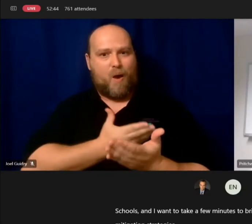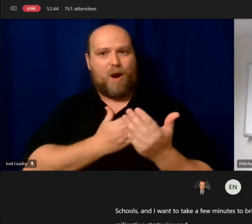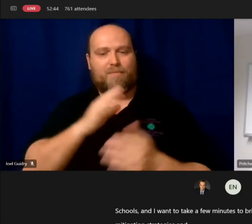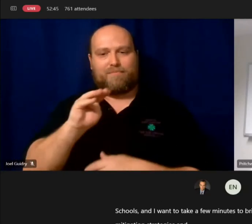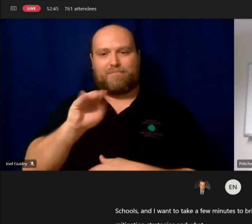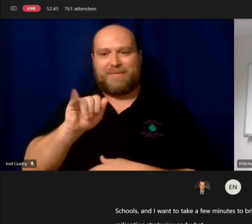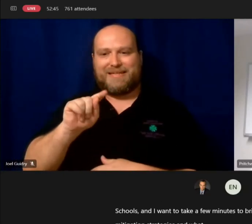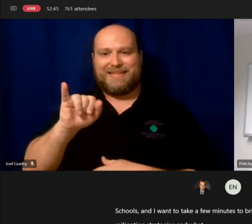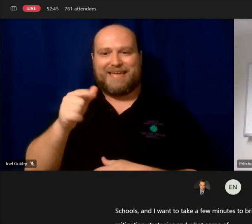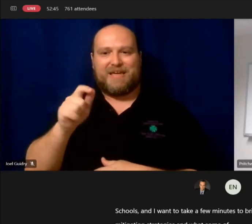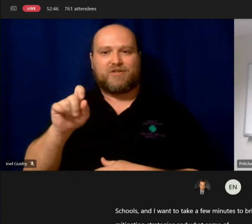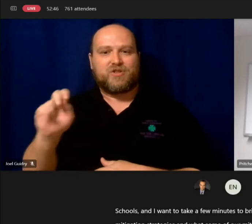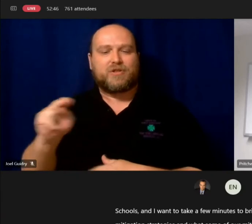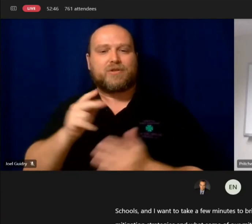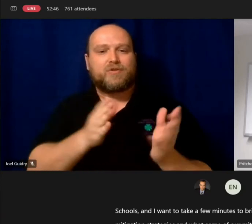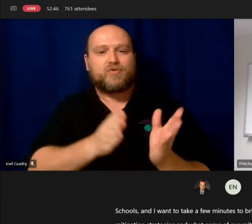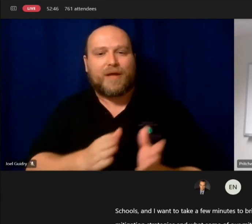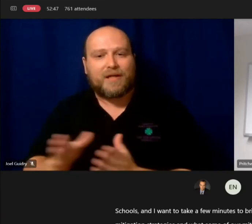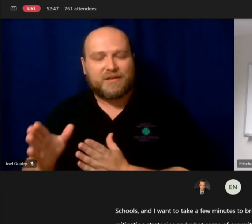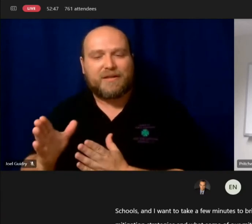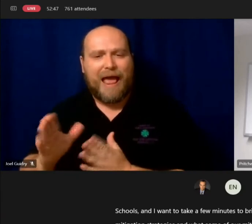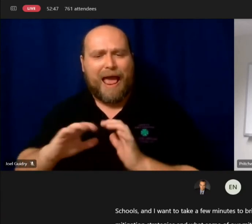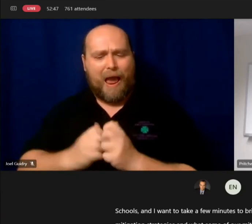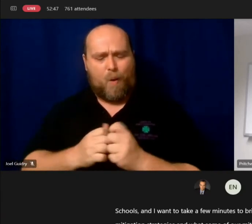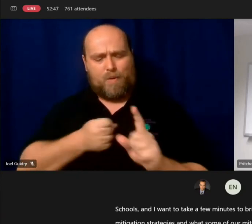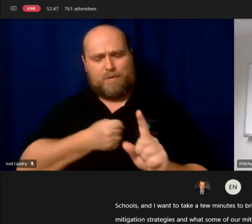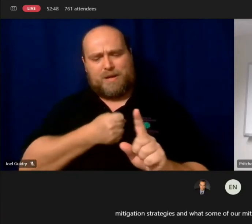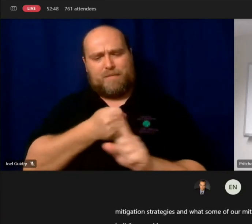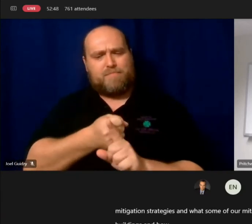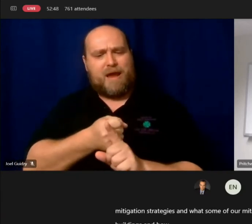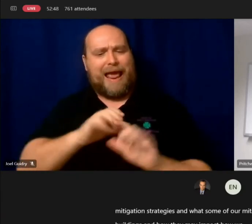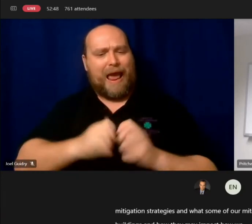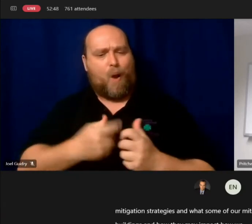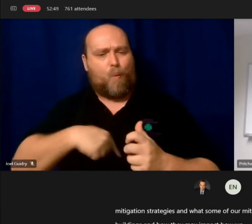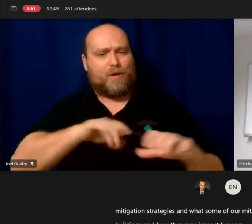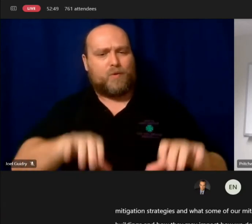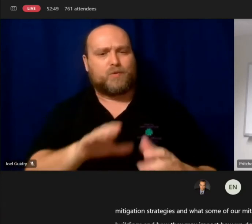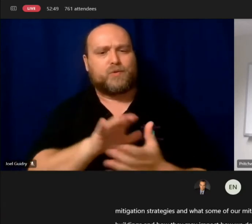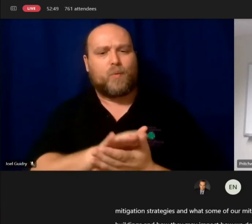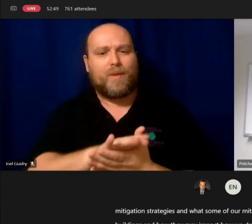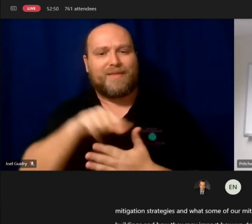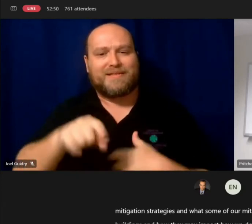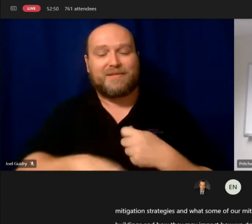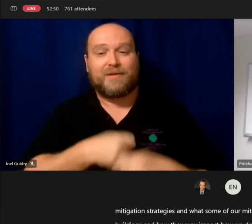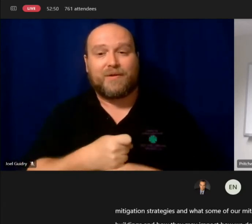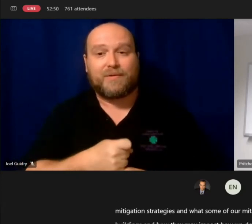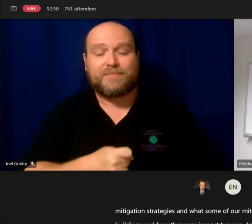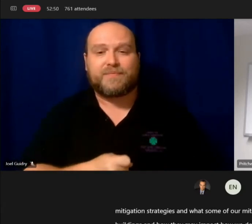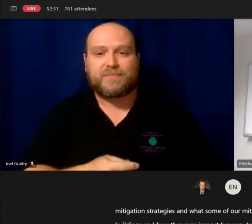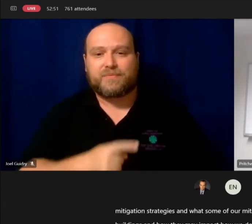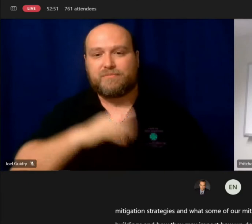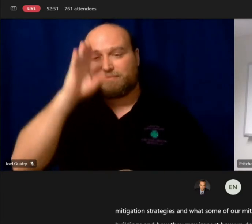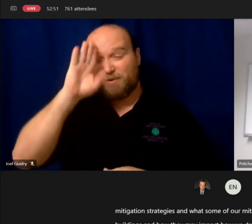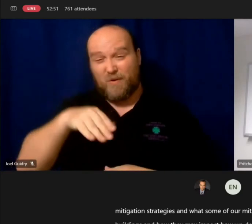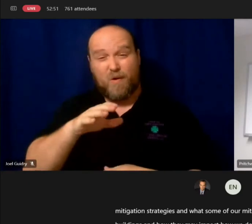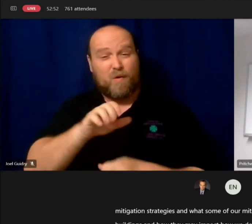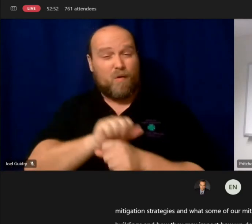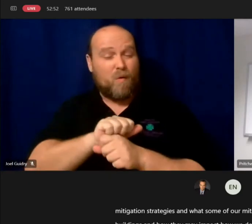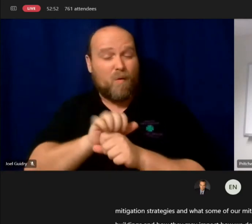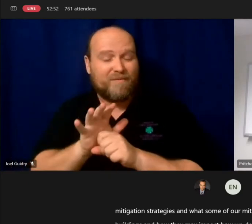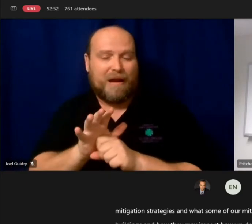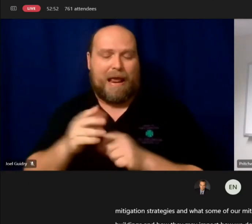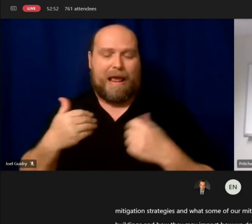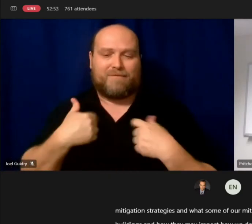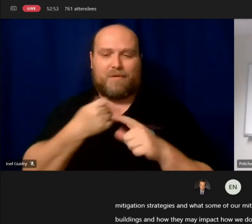how they may impact how we do school this year. As you know, COVID-19 has had a significant impact on our students, our families, our